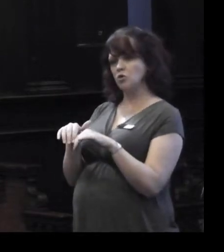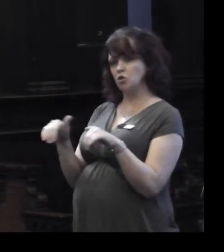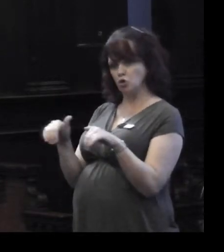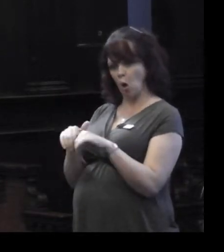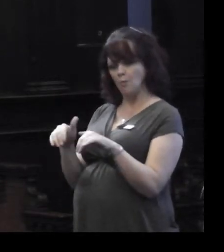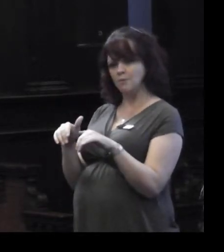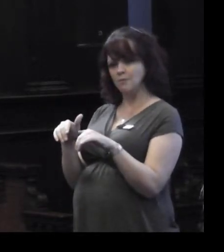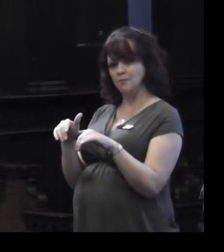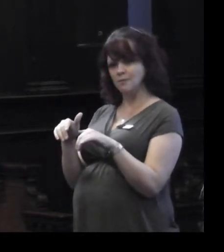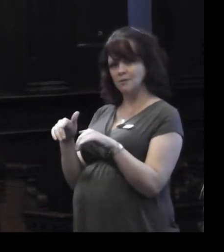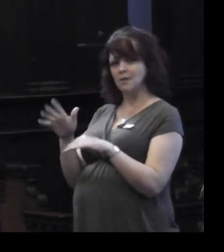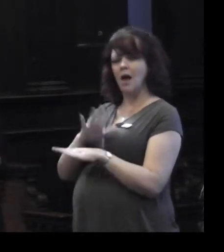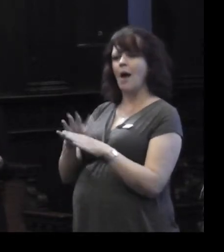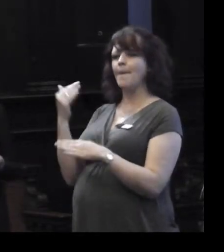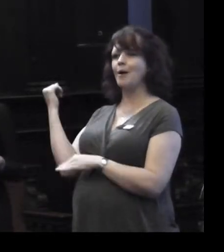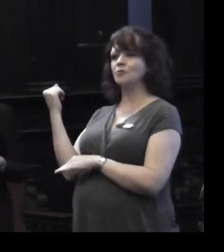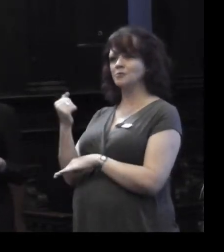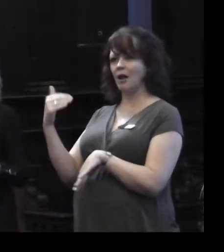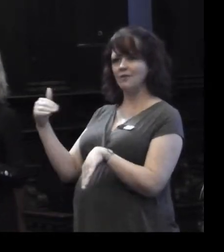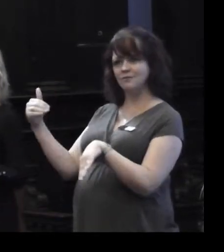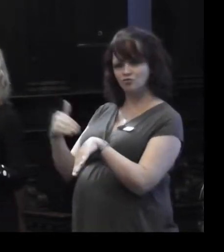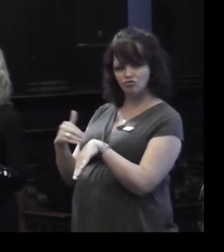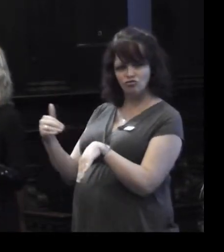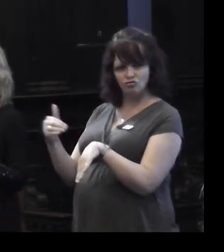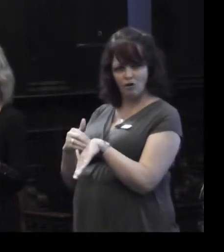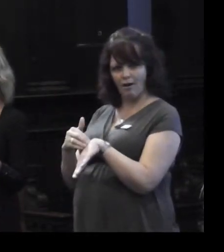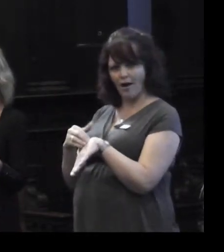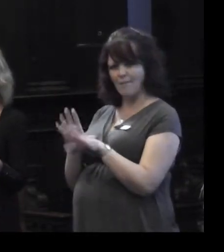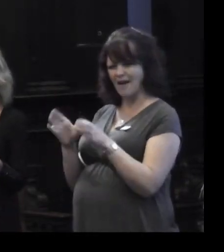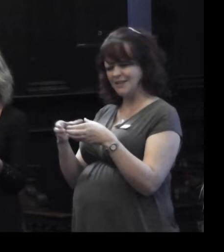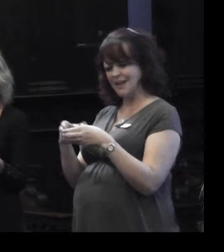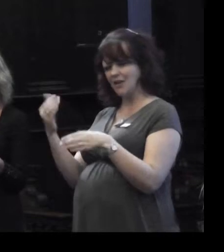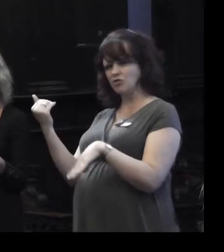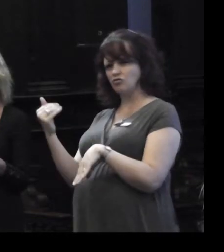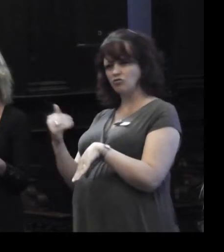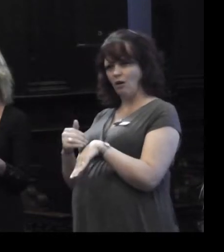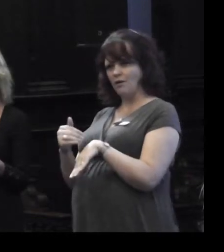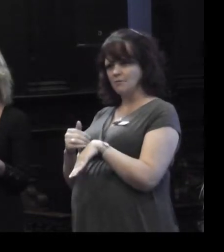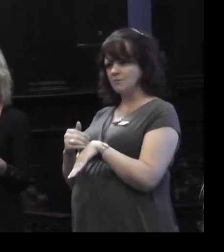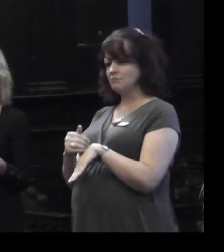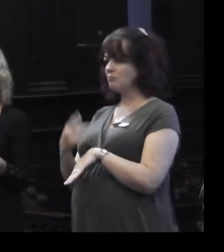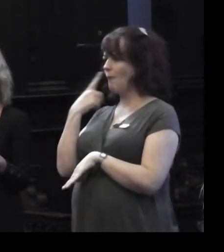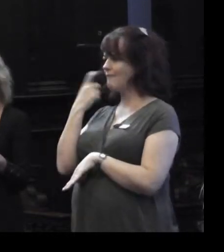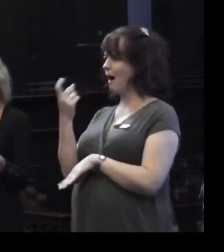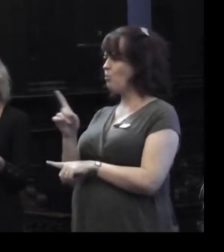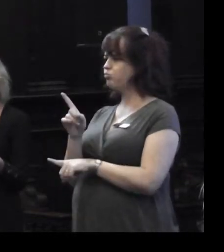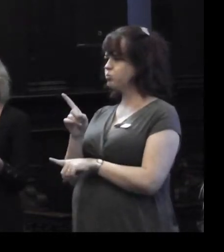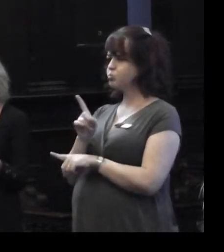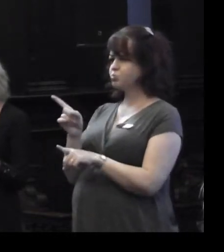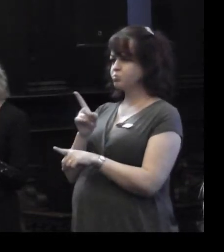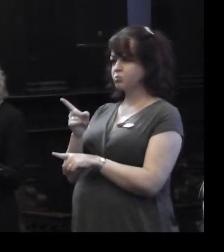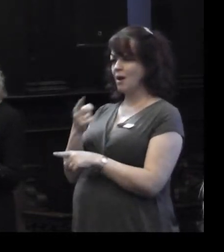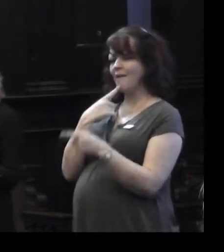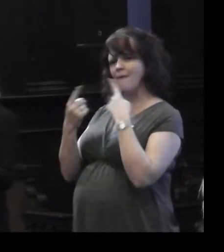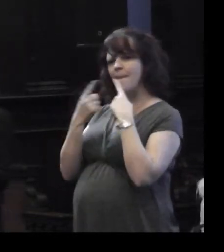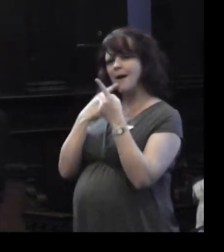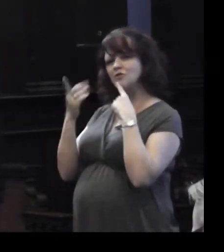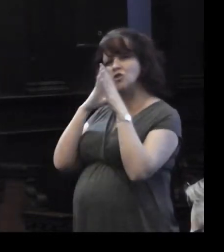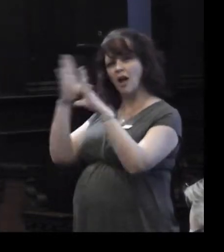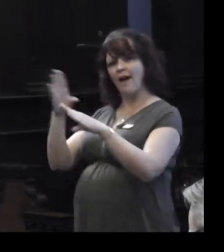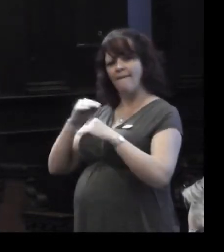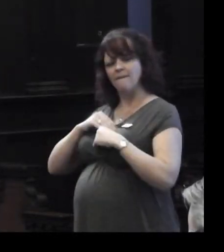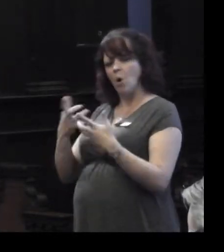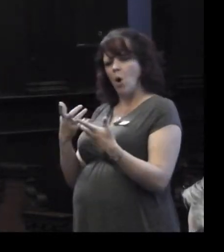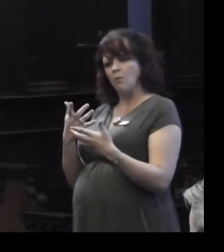and gang-related crimes. What we have found has changed how we work, how we understand young